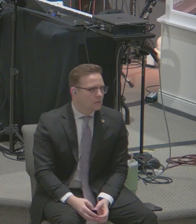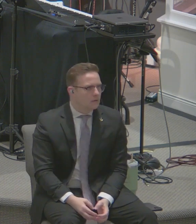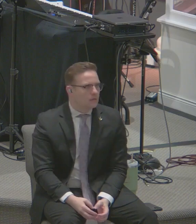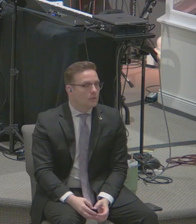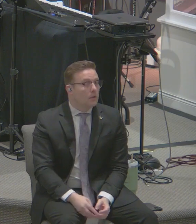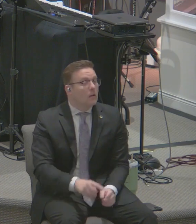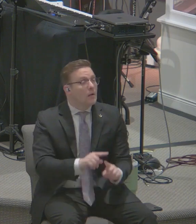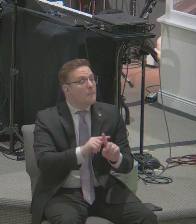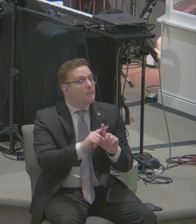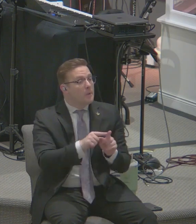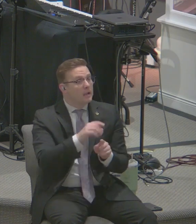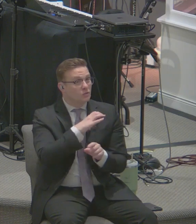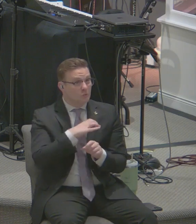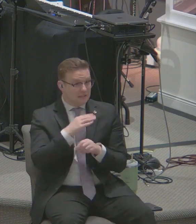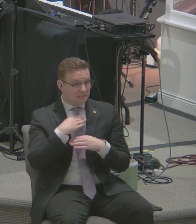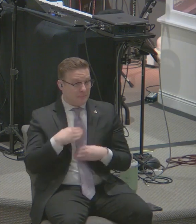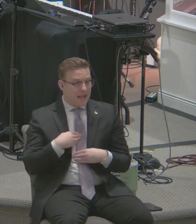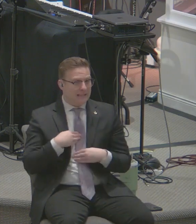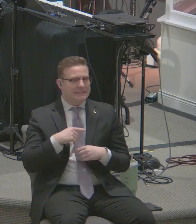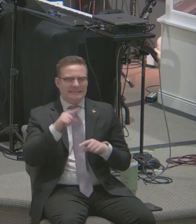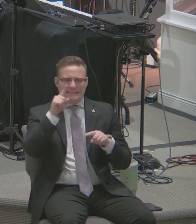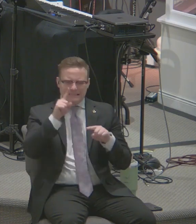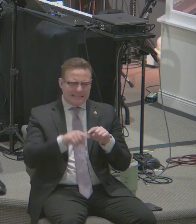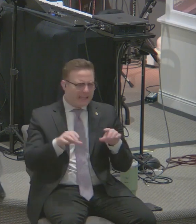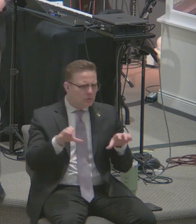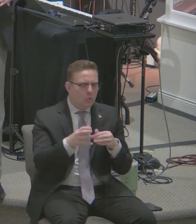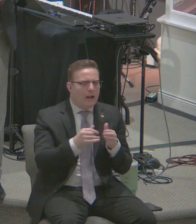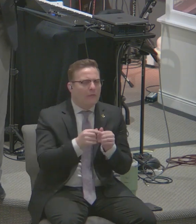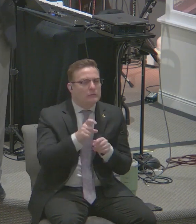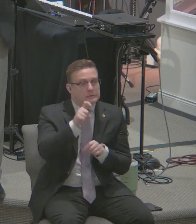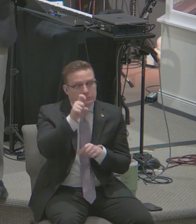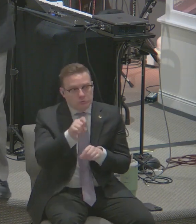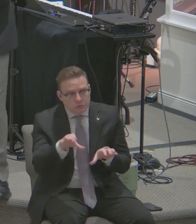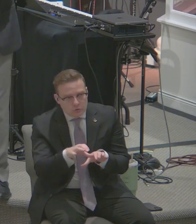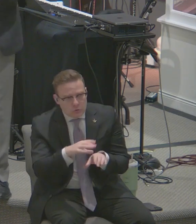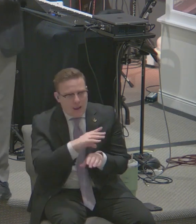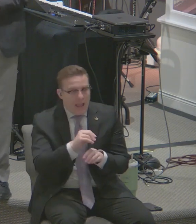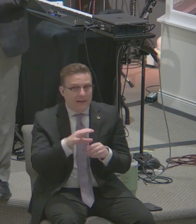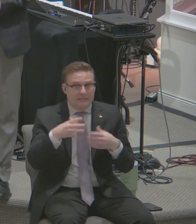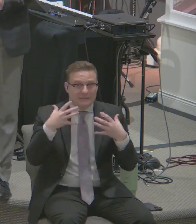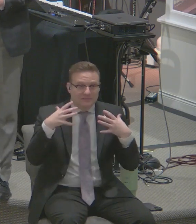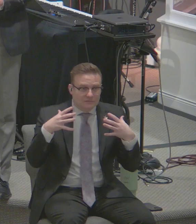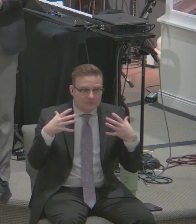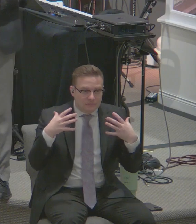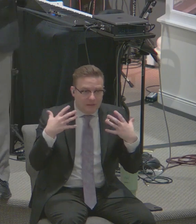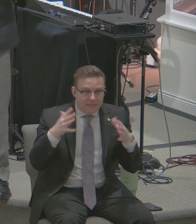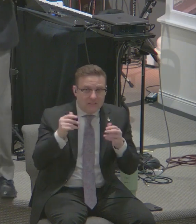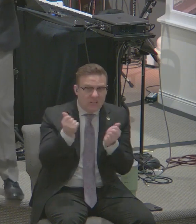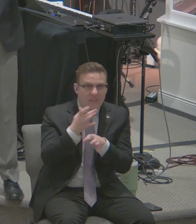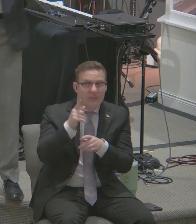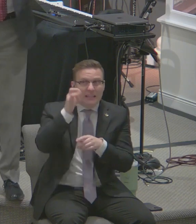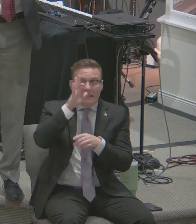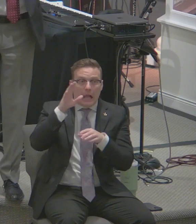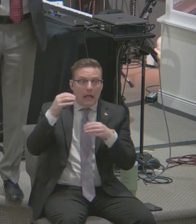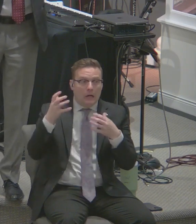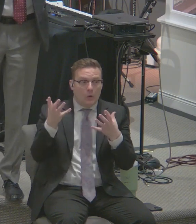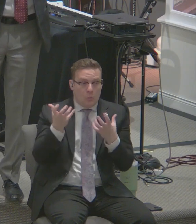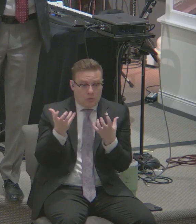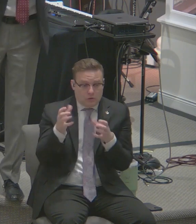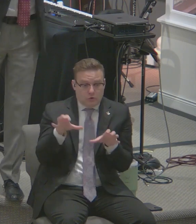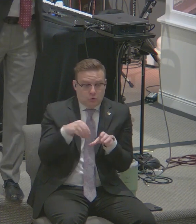But the body cannot do what it's supposed to do and fulfill the will of God in the earth if we don't